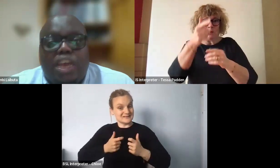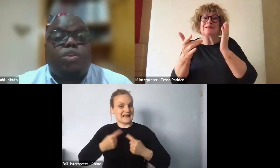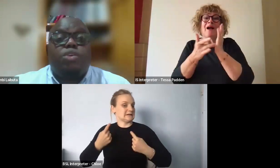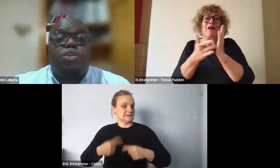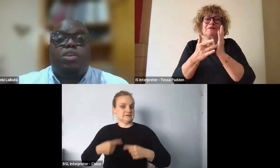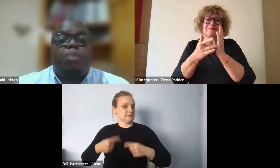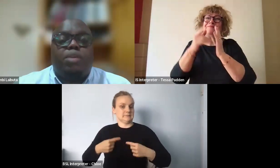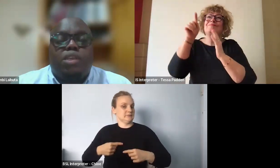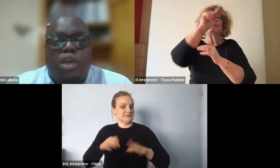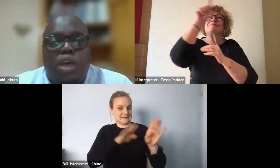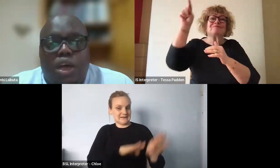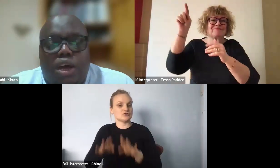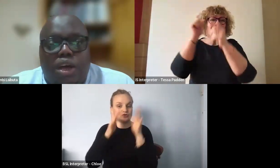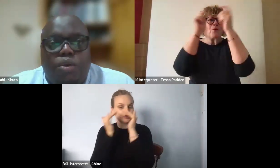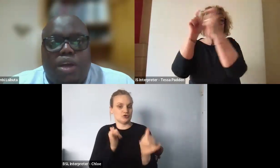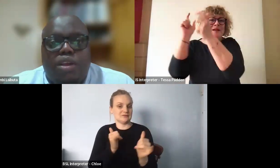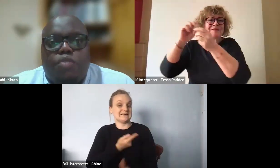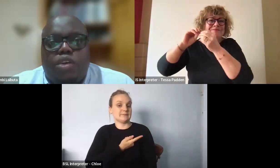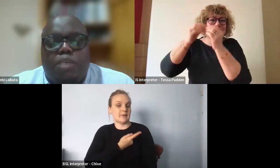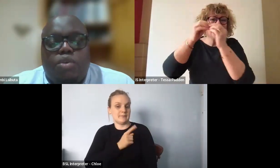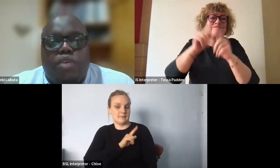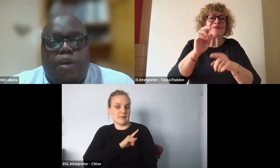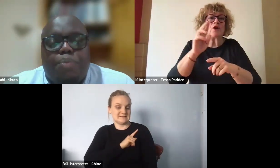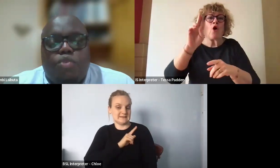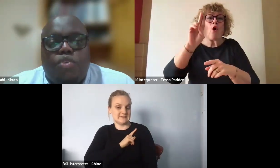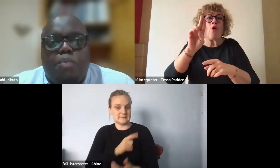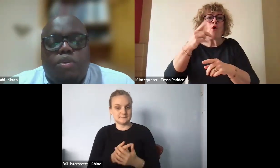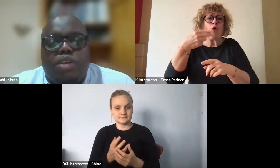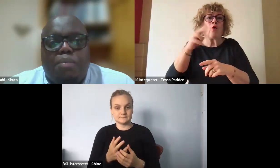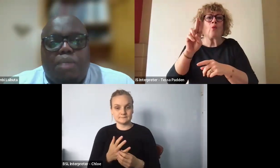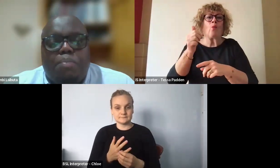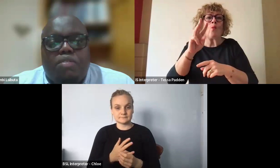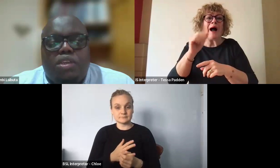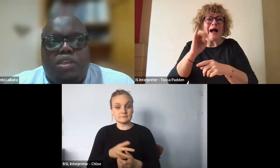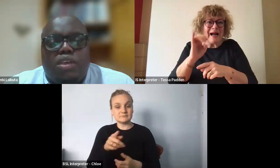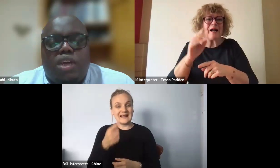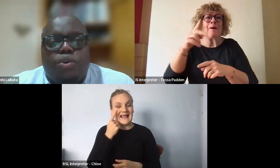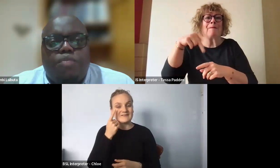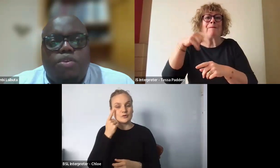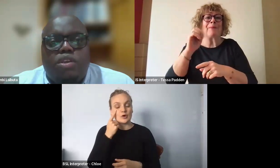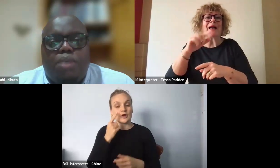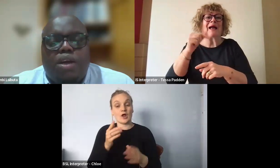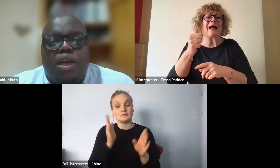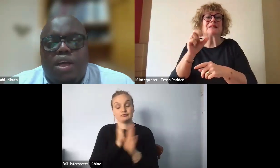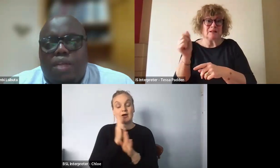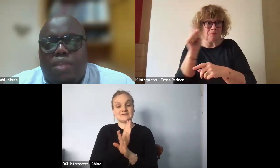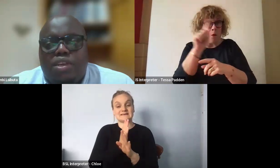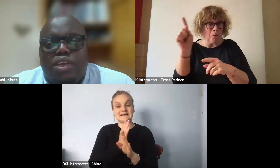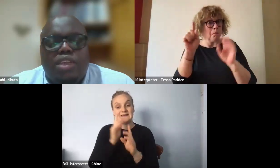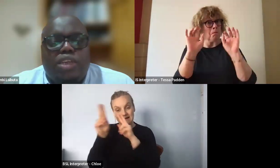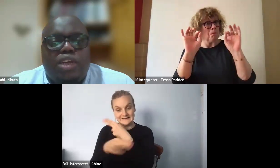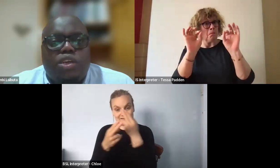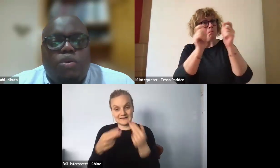illegitimate national security purposes. You look at it, for example, there was a report done by Privacy International a few years back